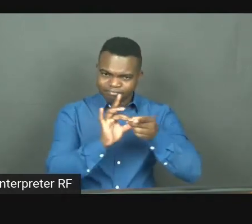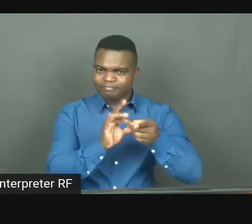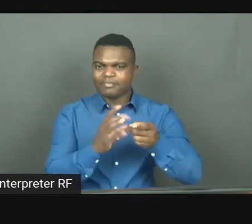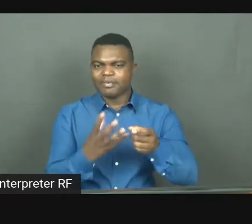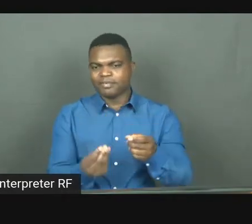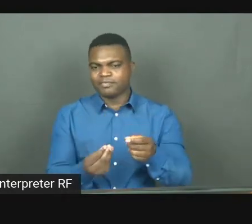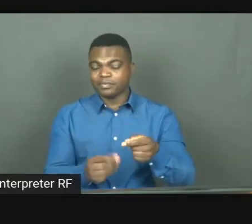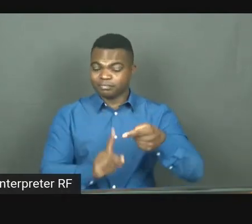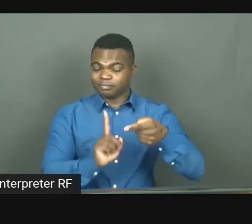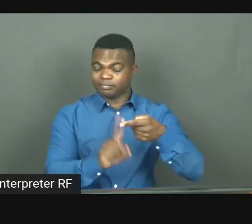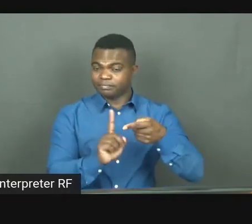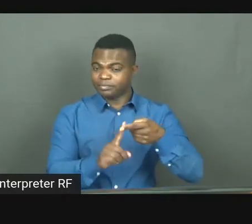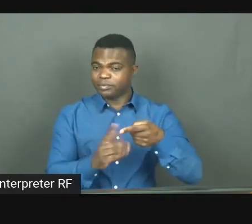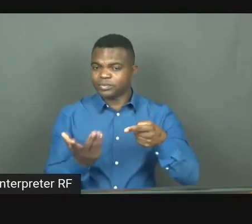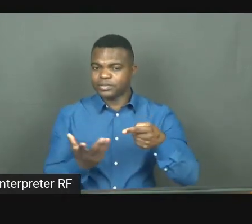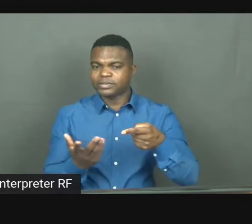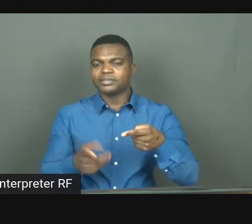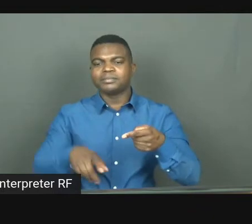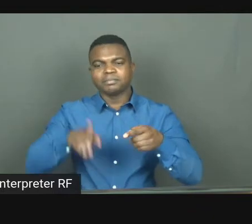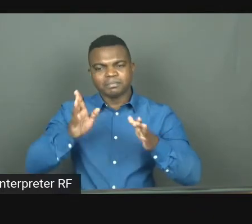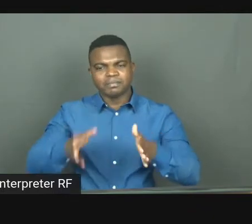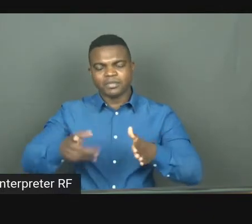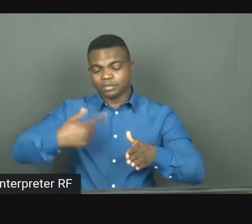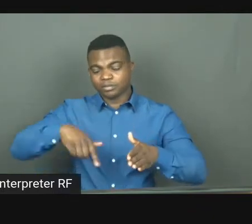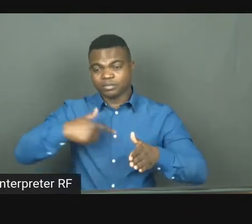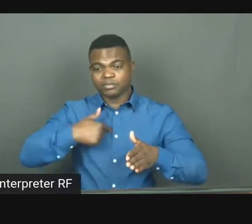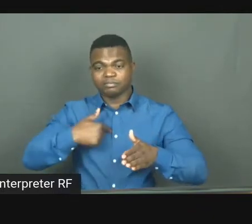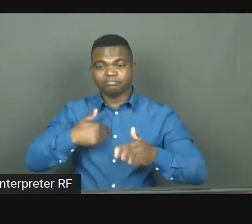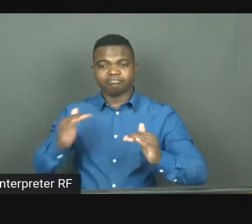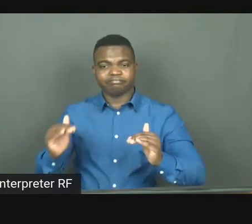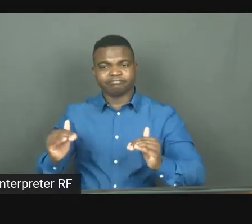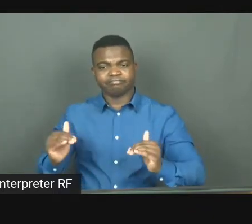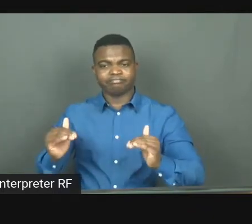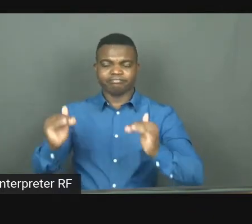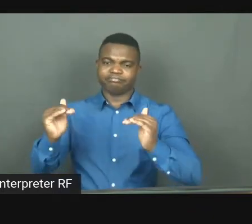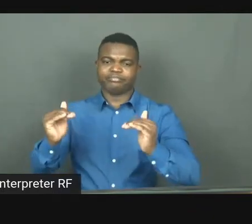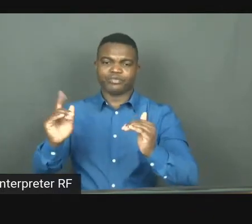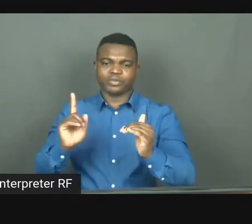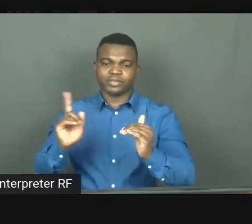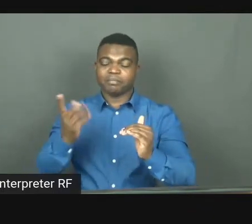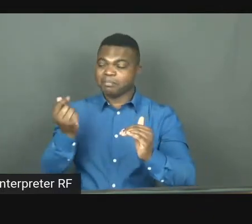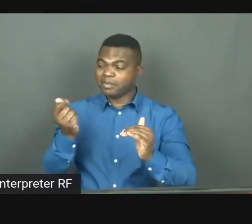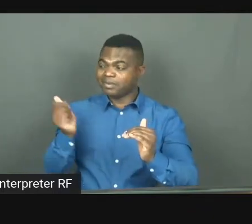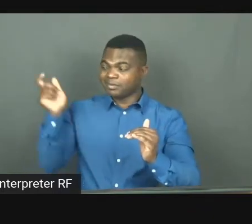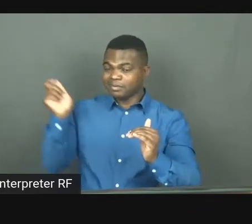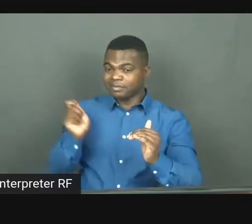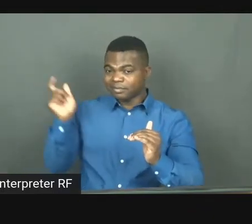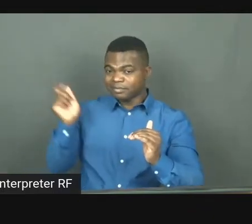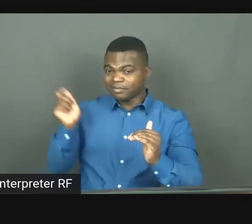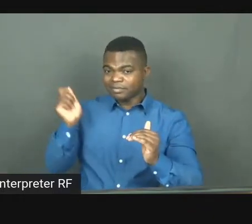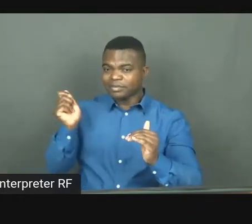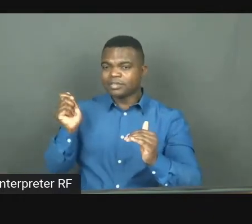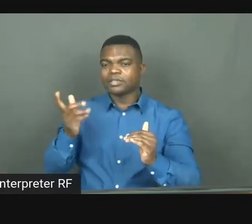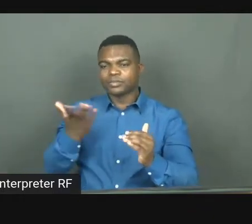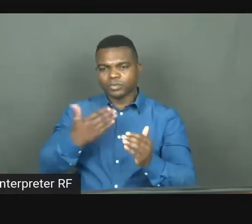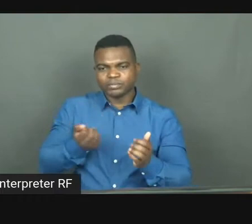the people that we are there to serve, to have organizations that can serve their